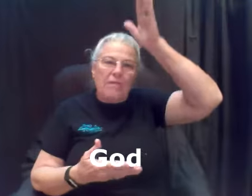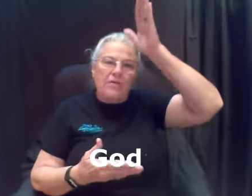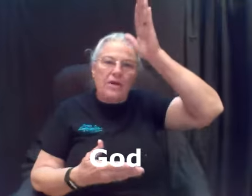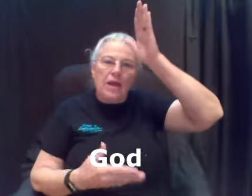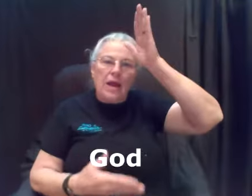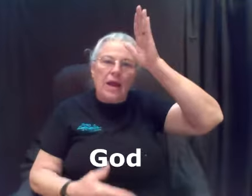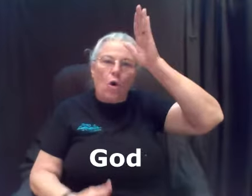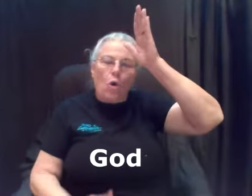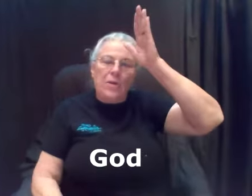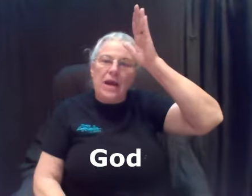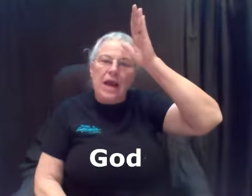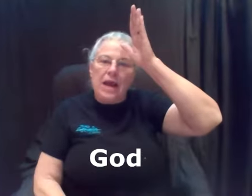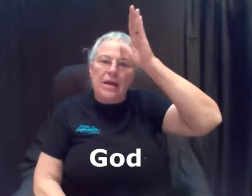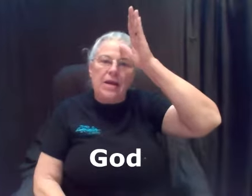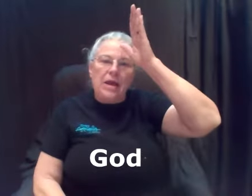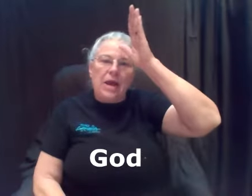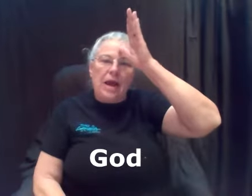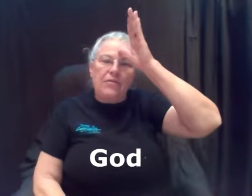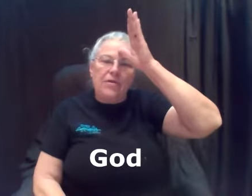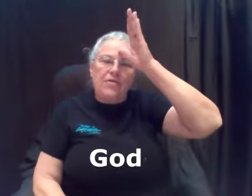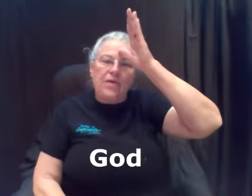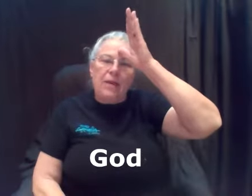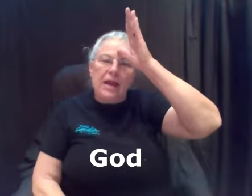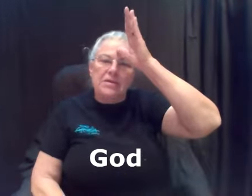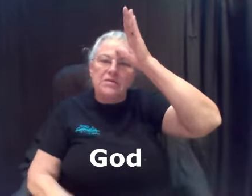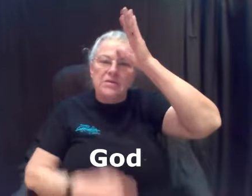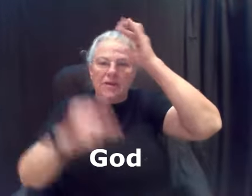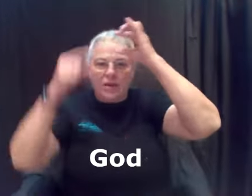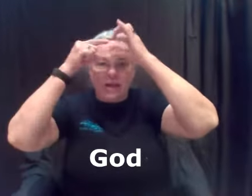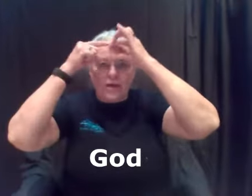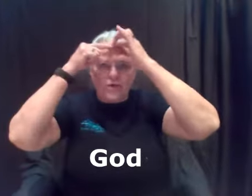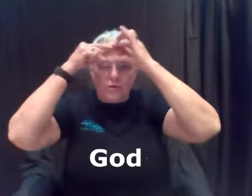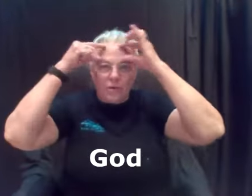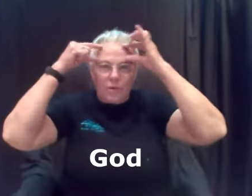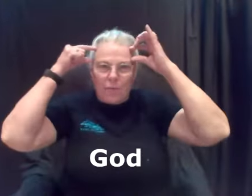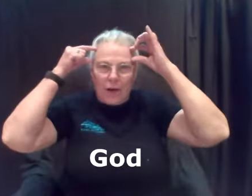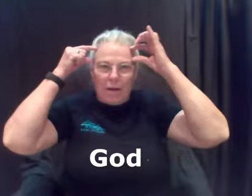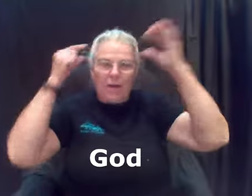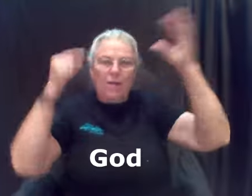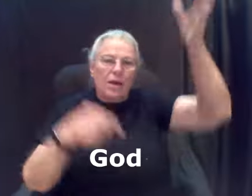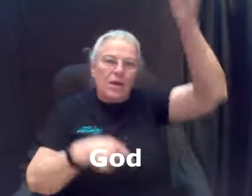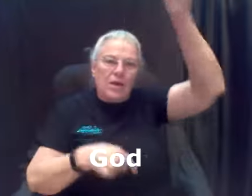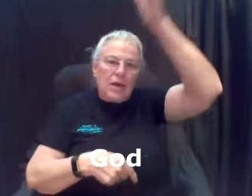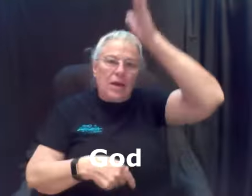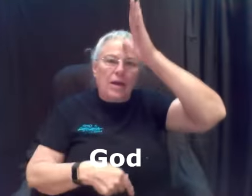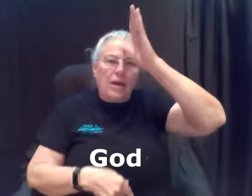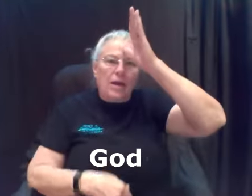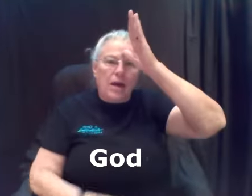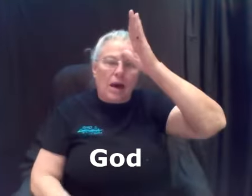heaven, open hand, and the thumb lands in your brow area. God.